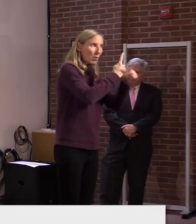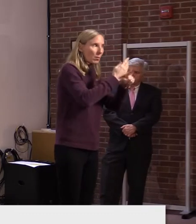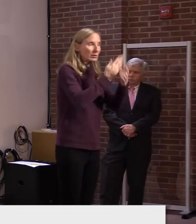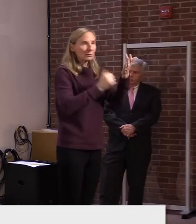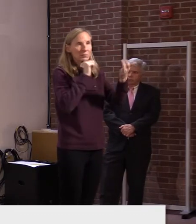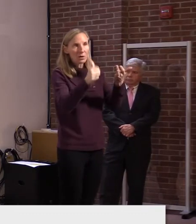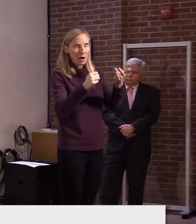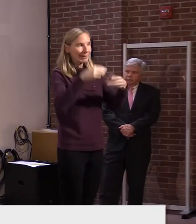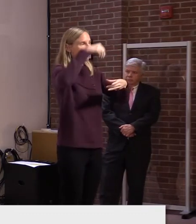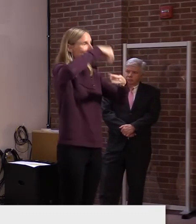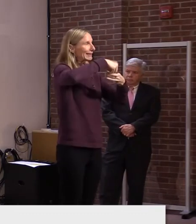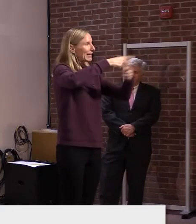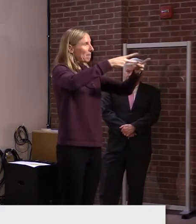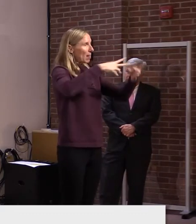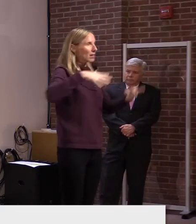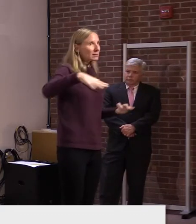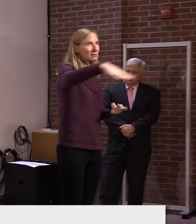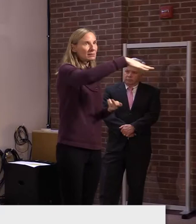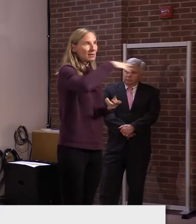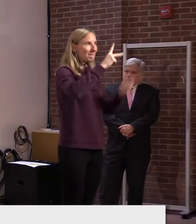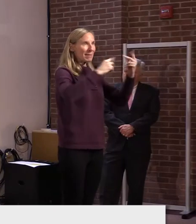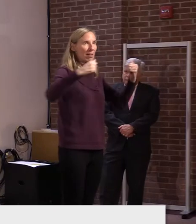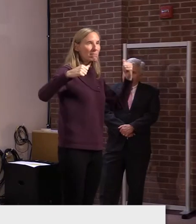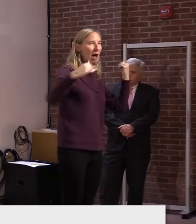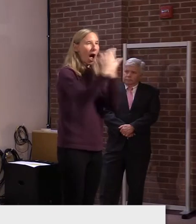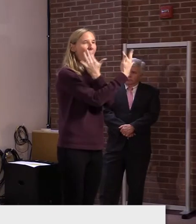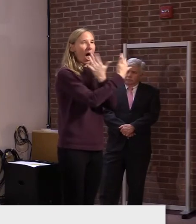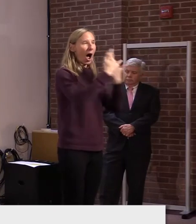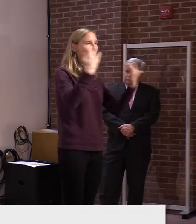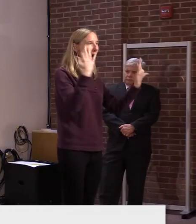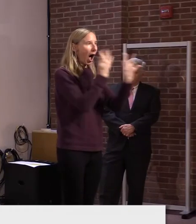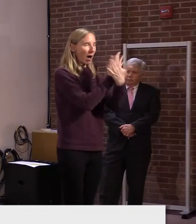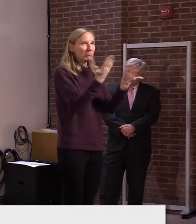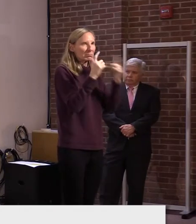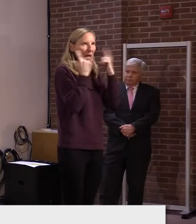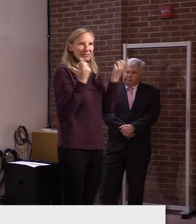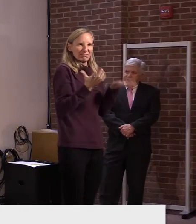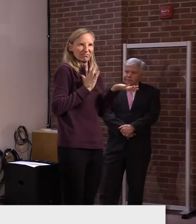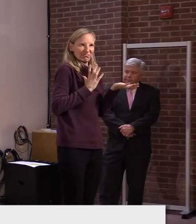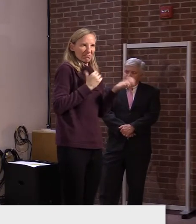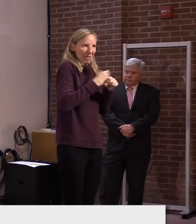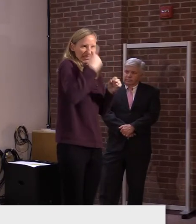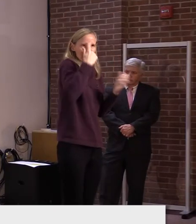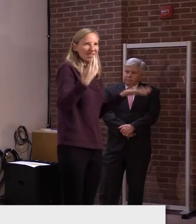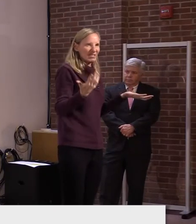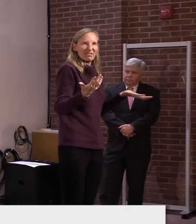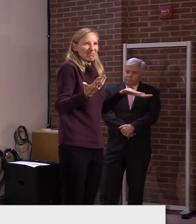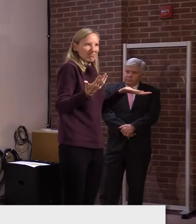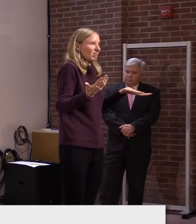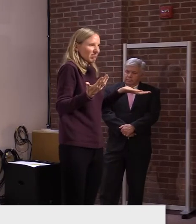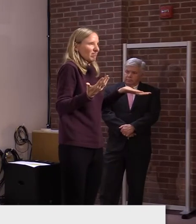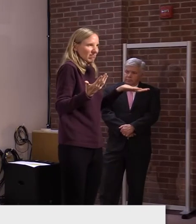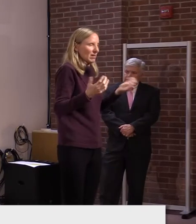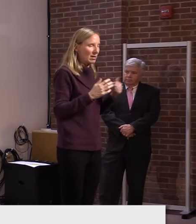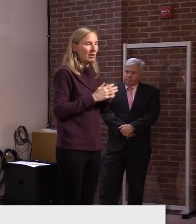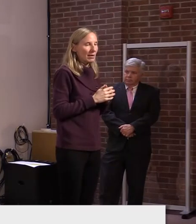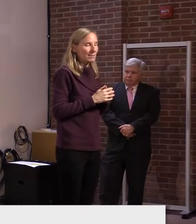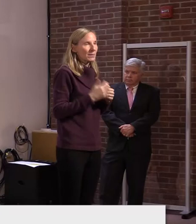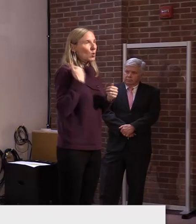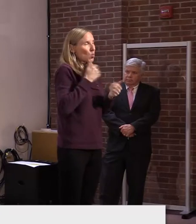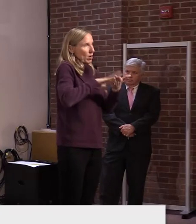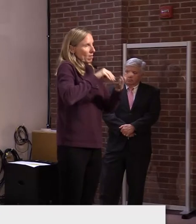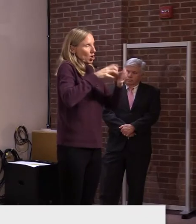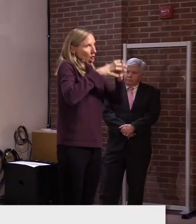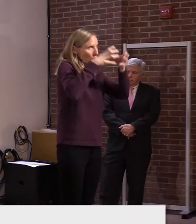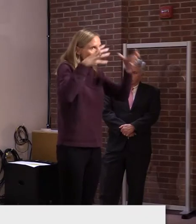inside venue with a lot of people, I think wearing a mask makes sense. I think that we've learned